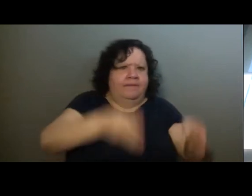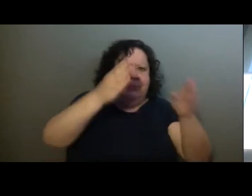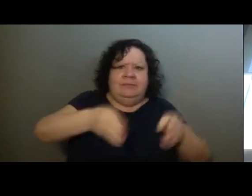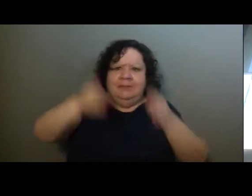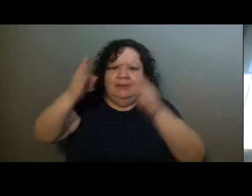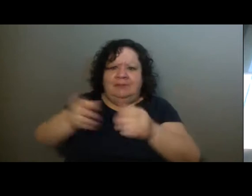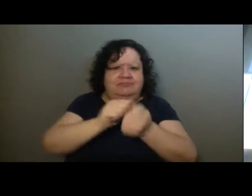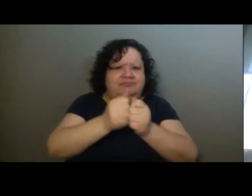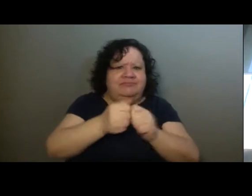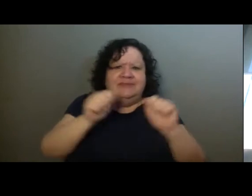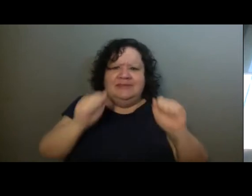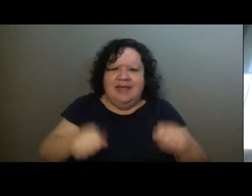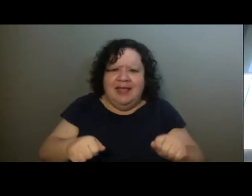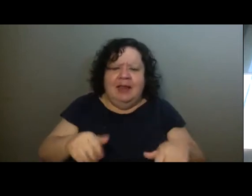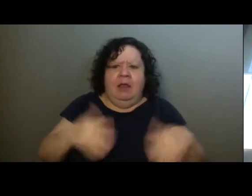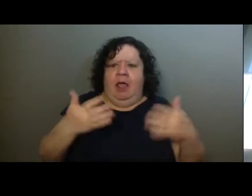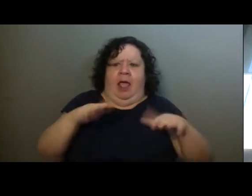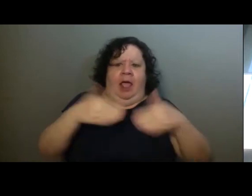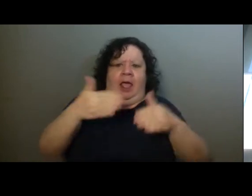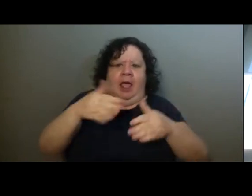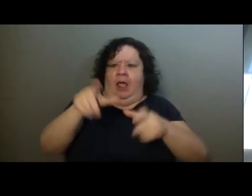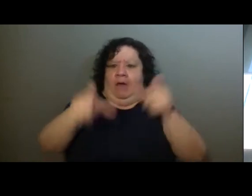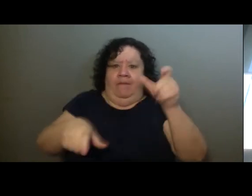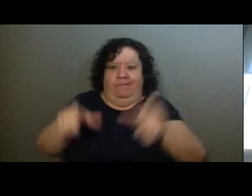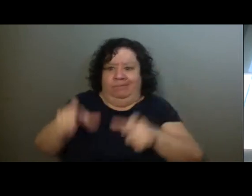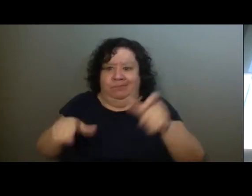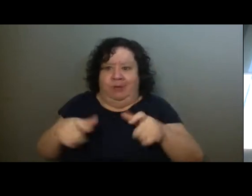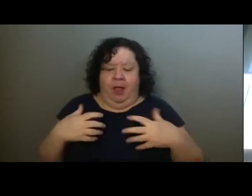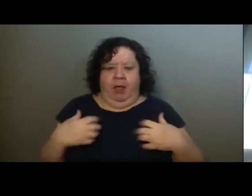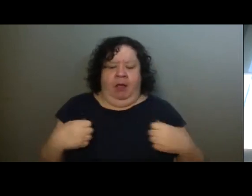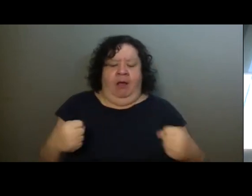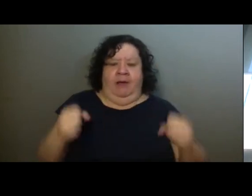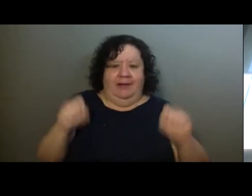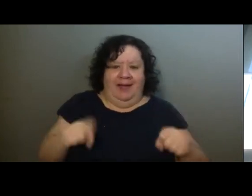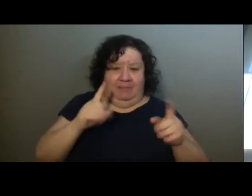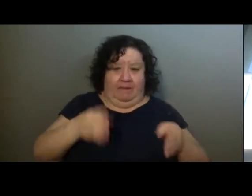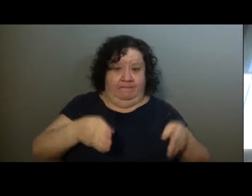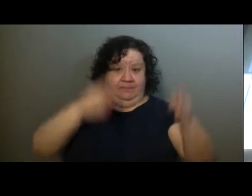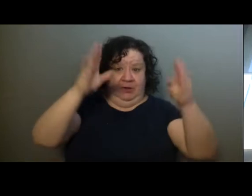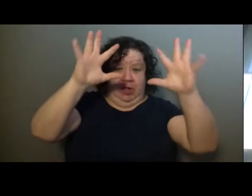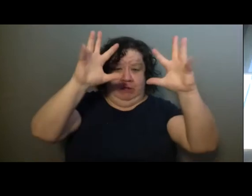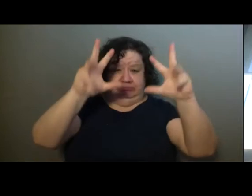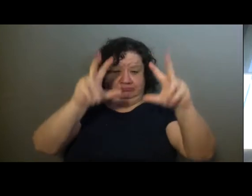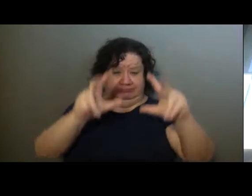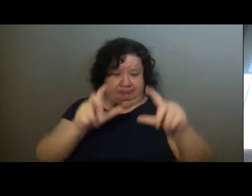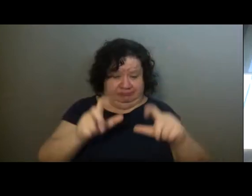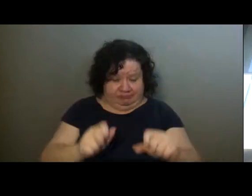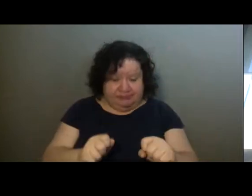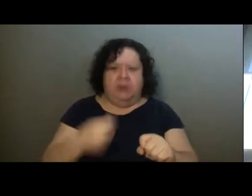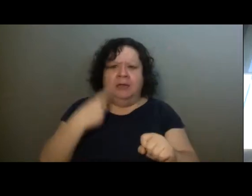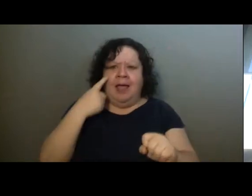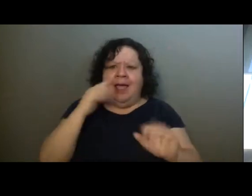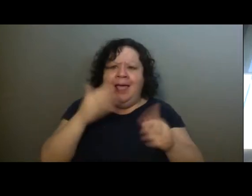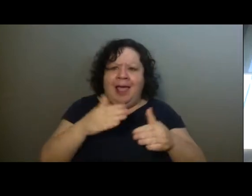among others, persons with disabilities. Second, I think, and I think some of